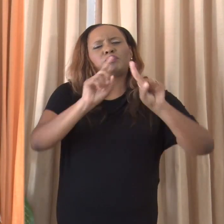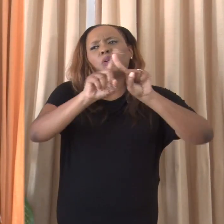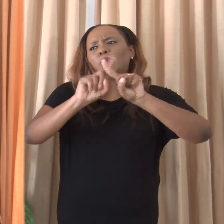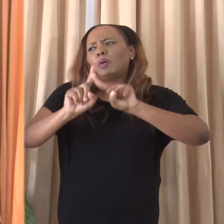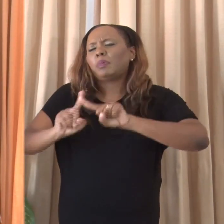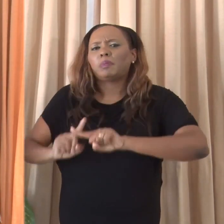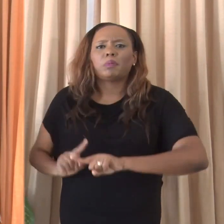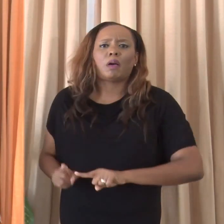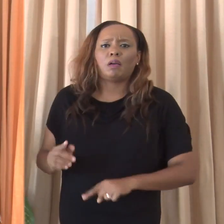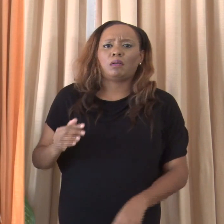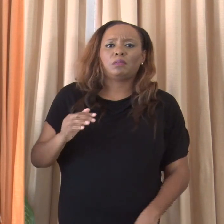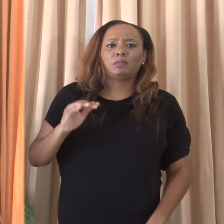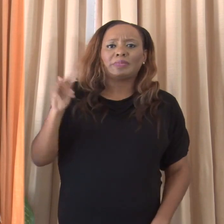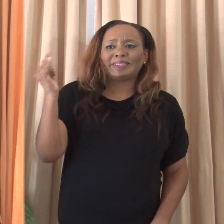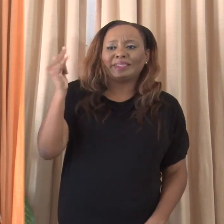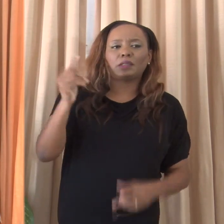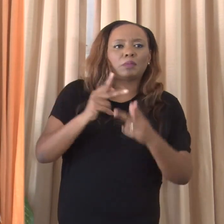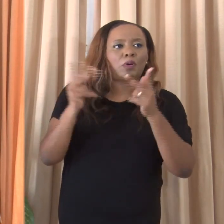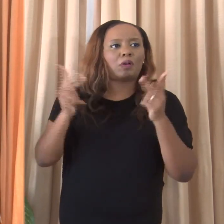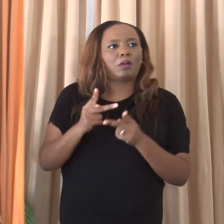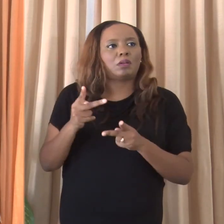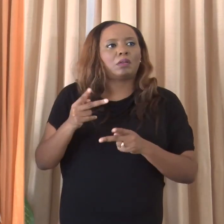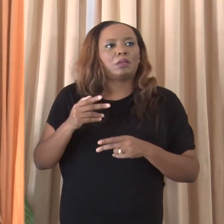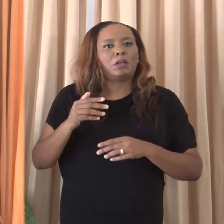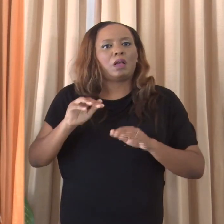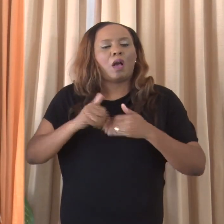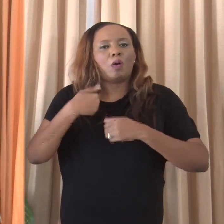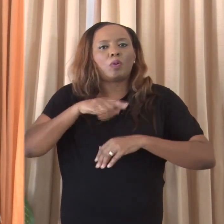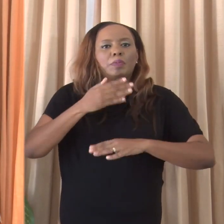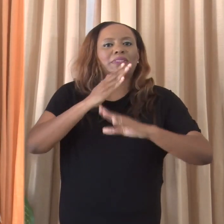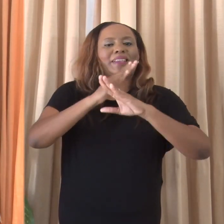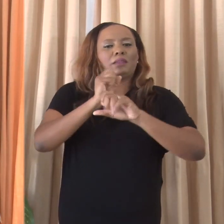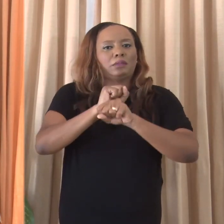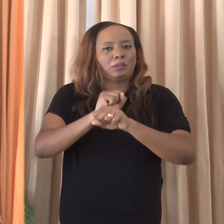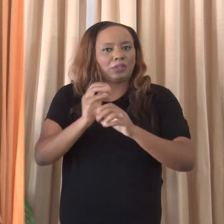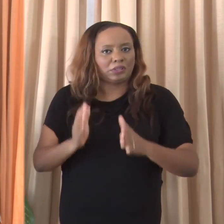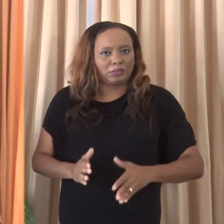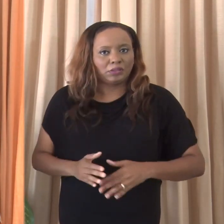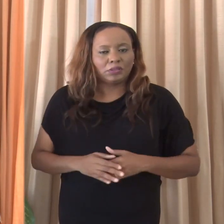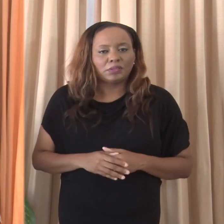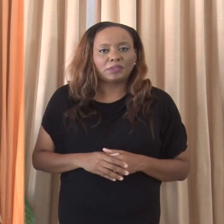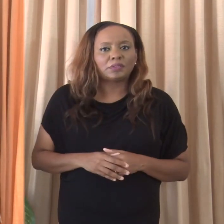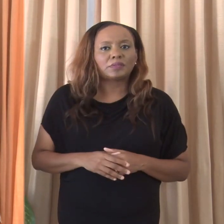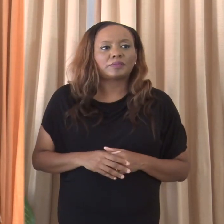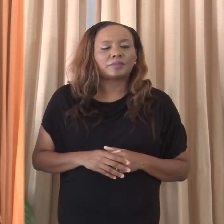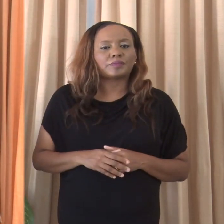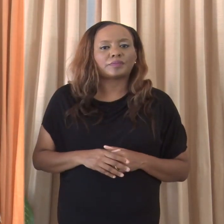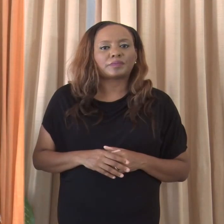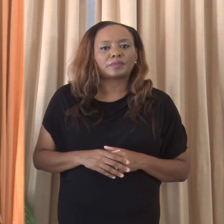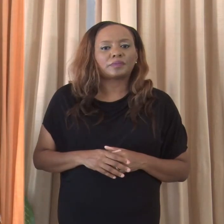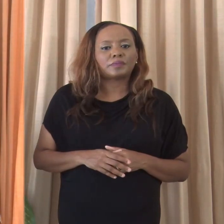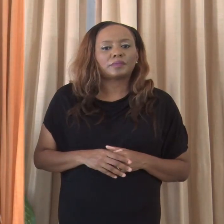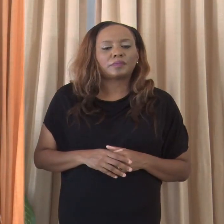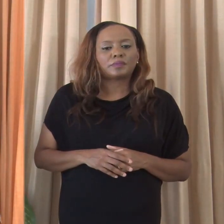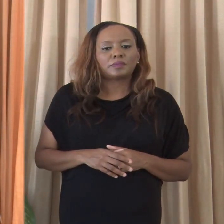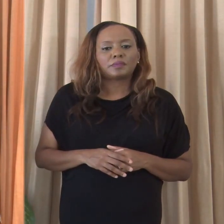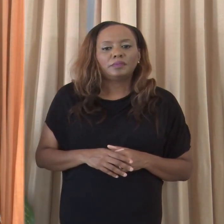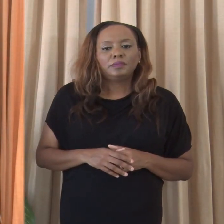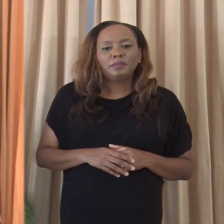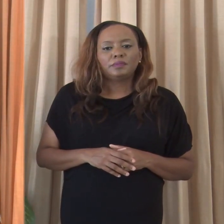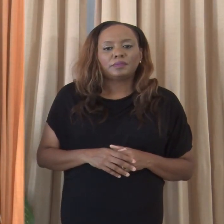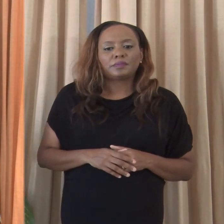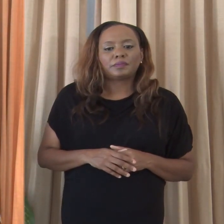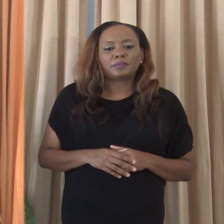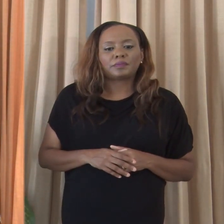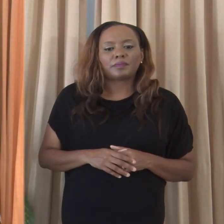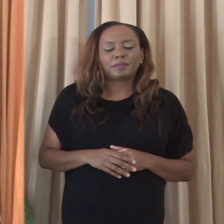doing in terms of protecting our workers. As the Minister would have mentioned with regards to the cruise customers who